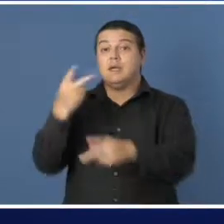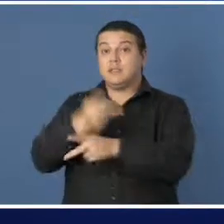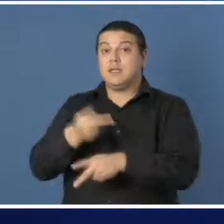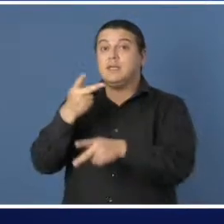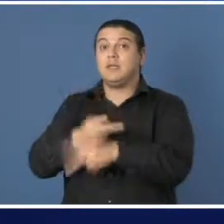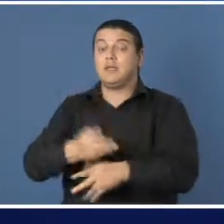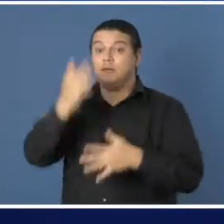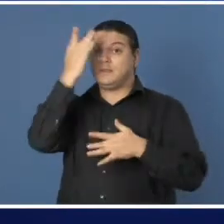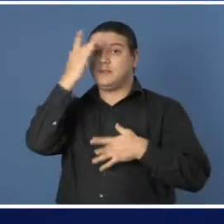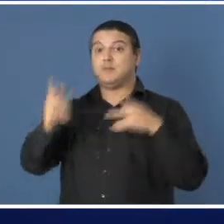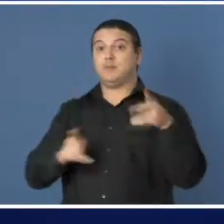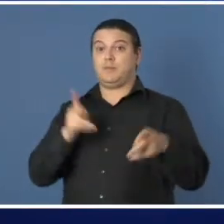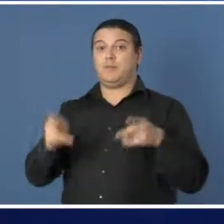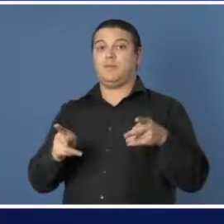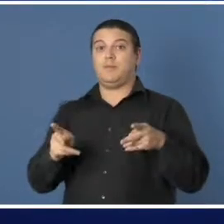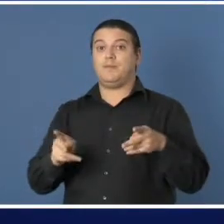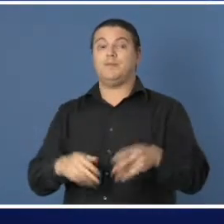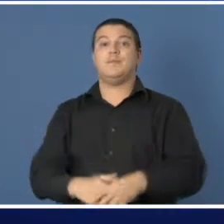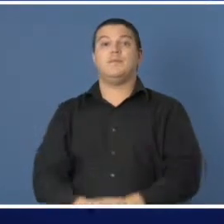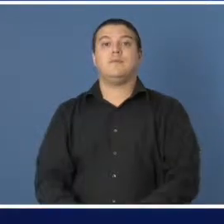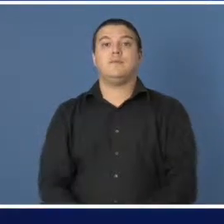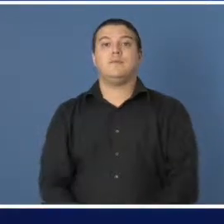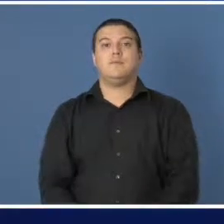Care for those who are sick